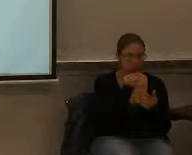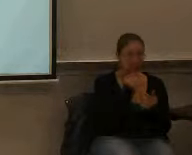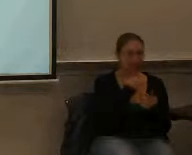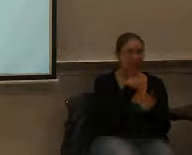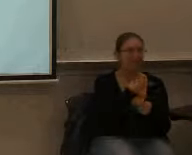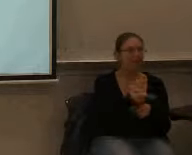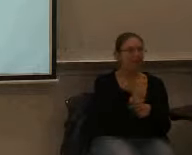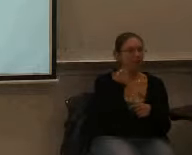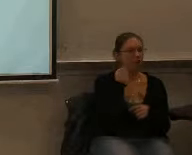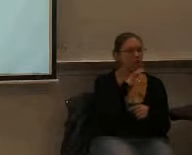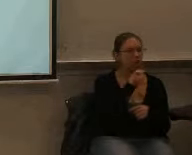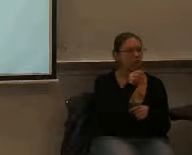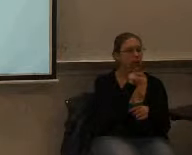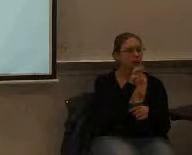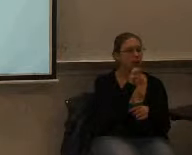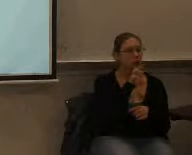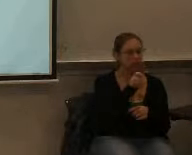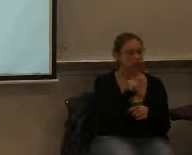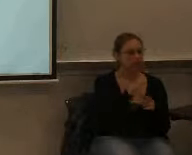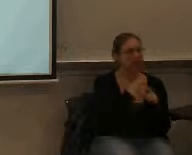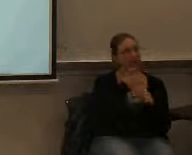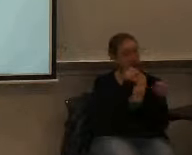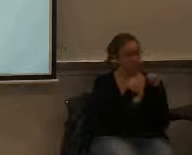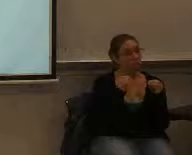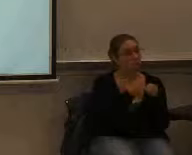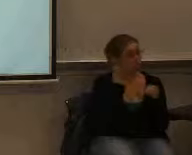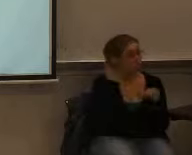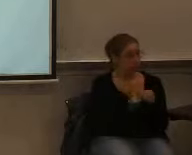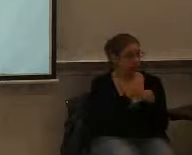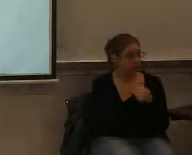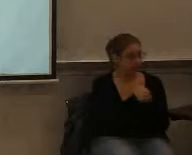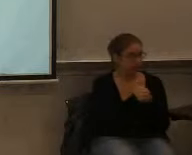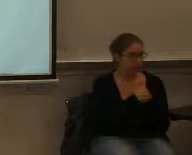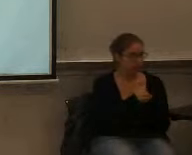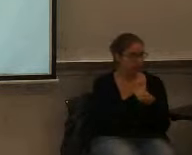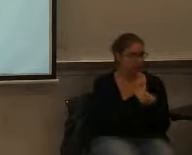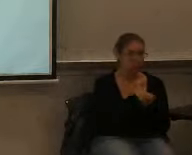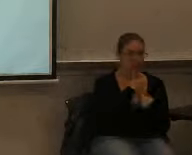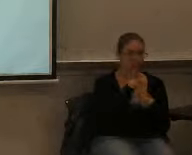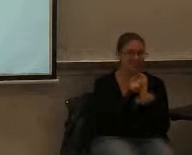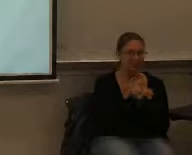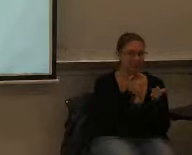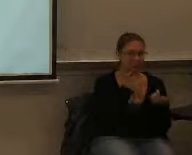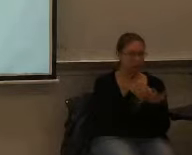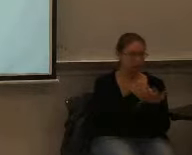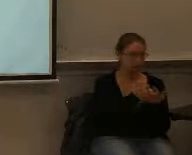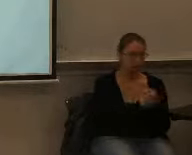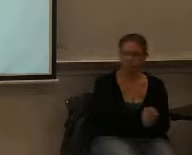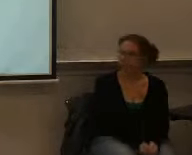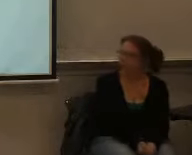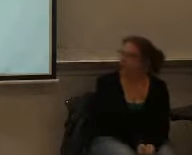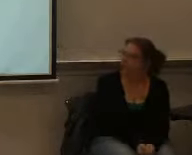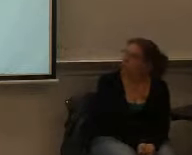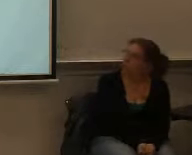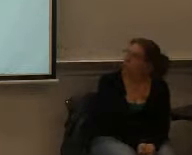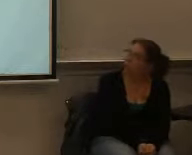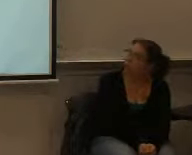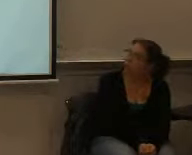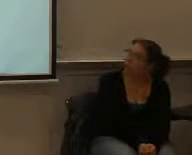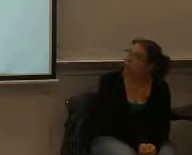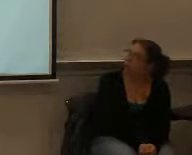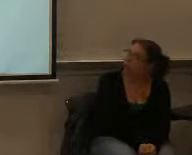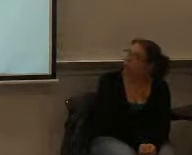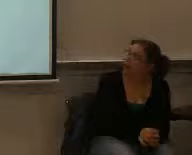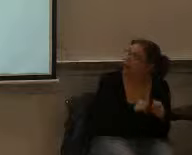concentration is high enough. Then I kick up my rates, right? So it's an adaptation. And then we can see what